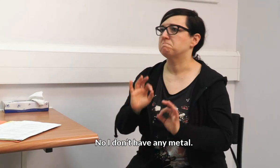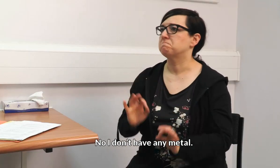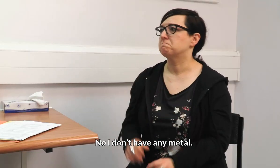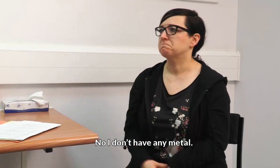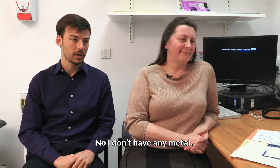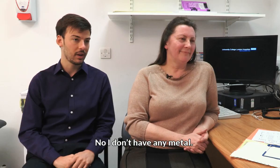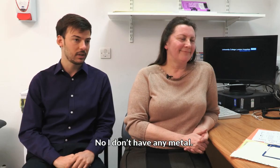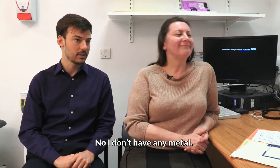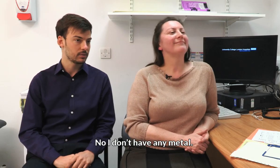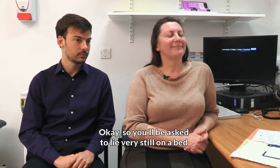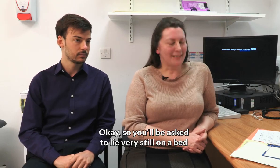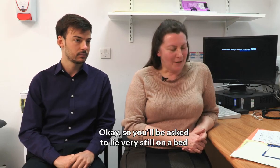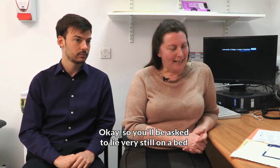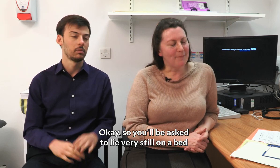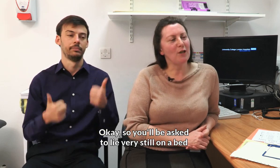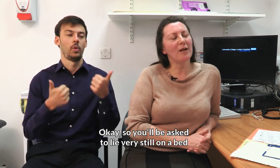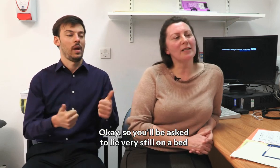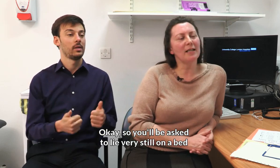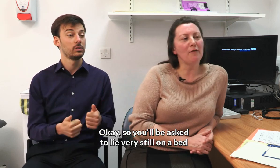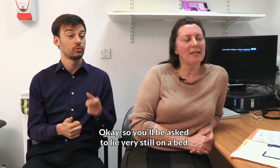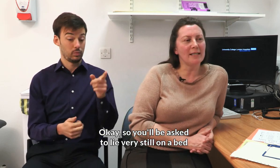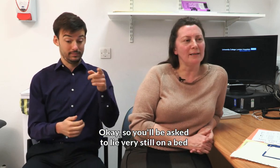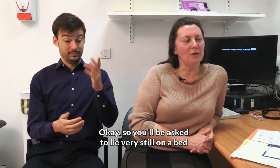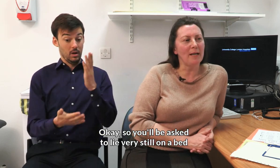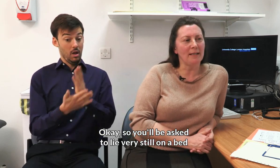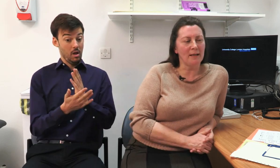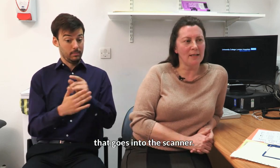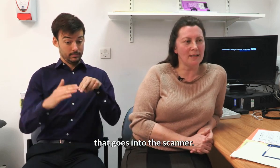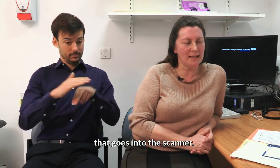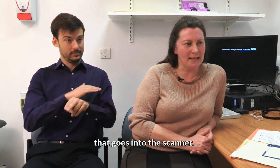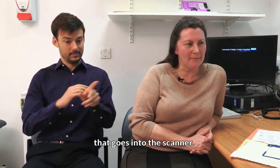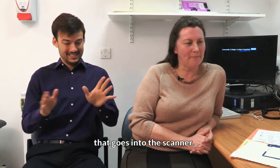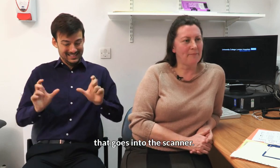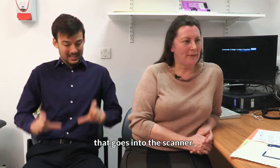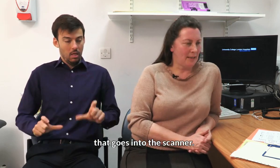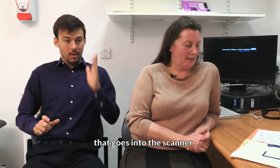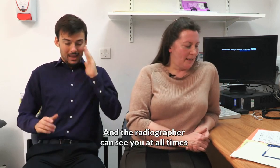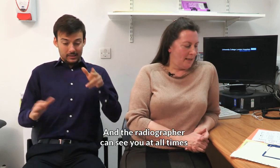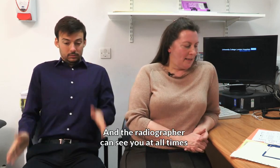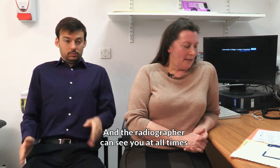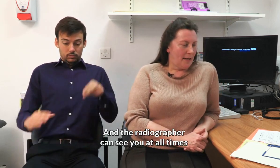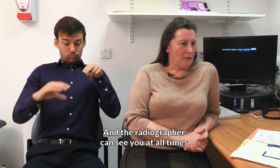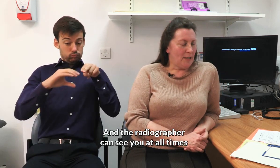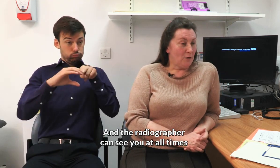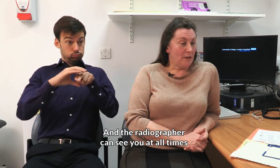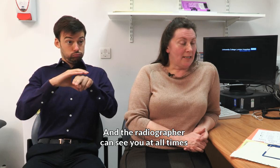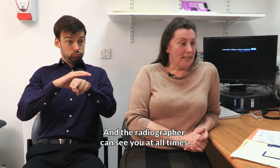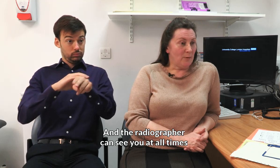Metal? No, I don't have any metal. Okay, so you'll be asked to lie very still on a bed that goes into the scanner, and the radiographer can see you at